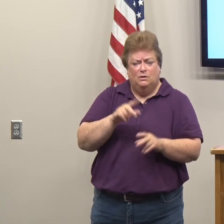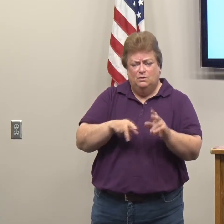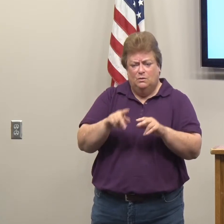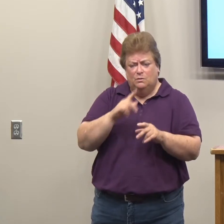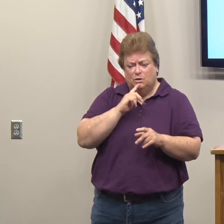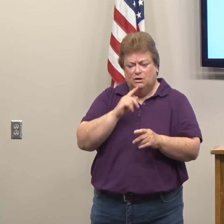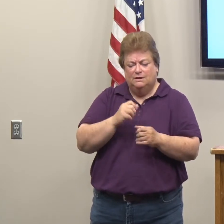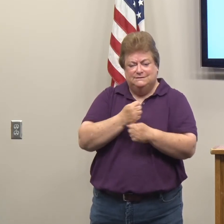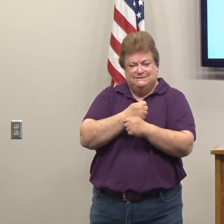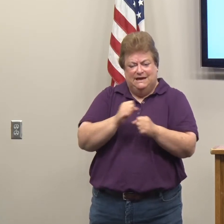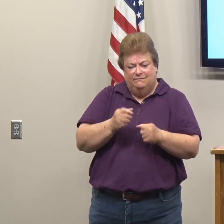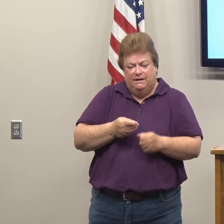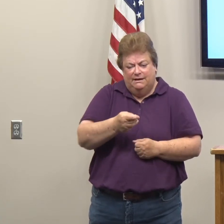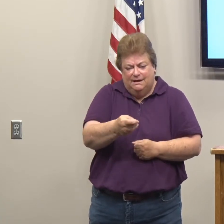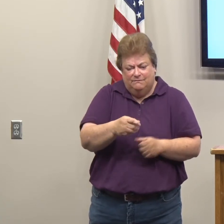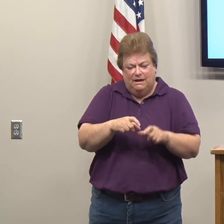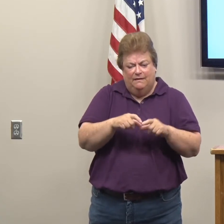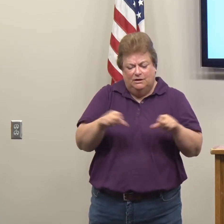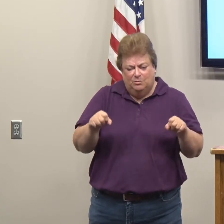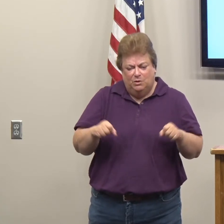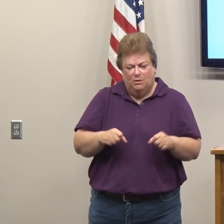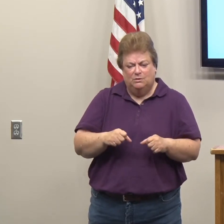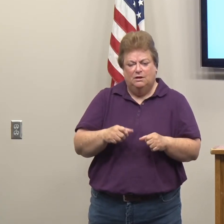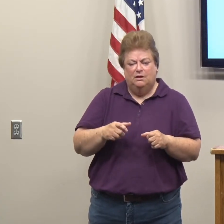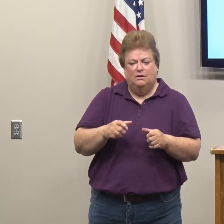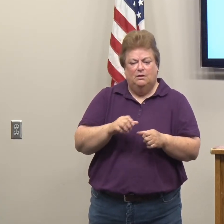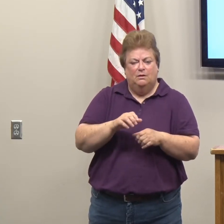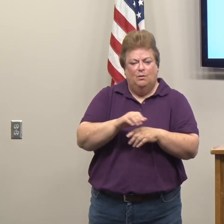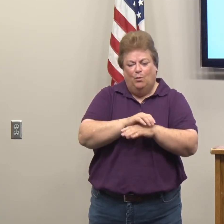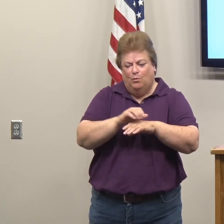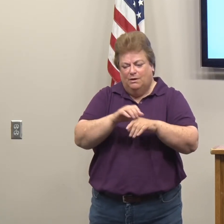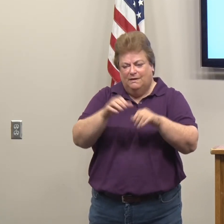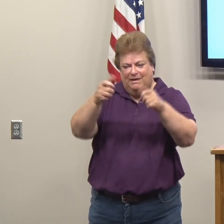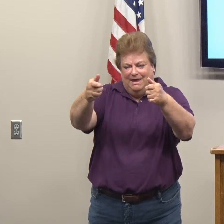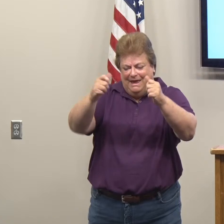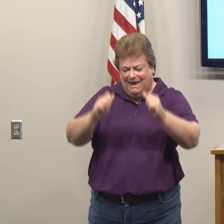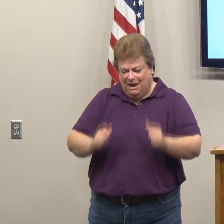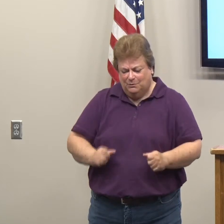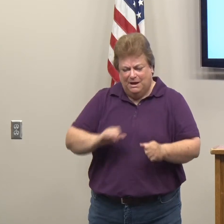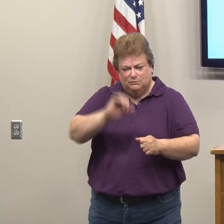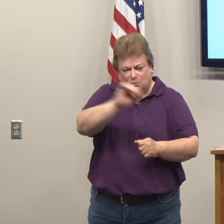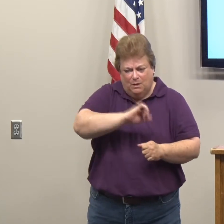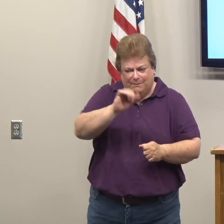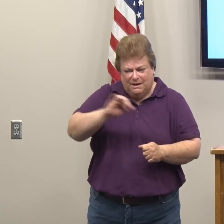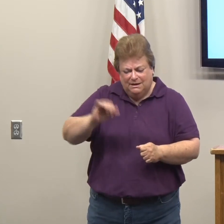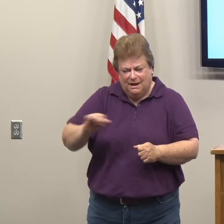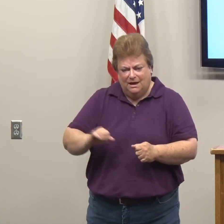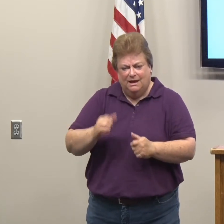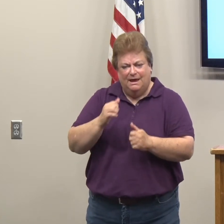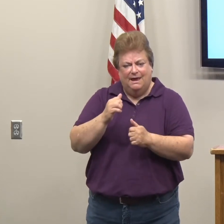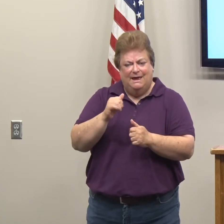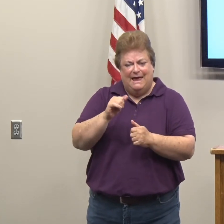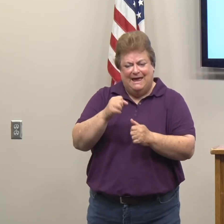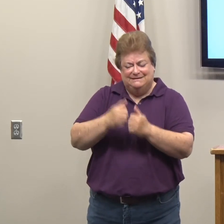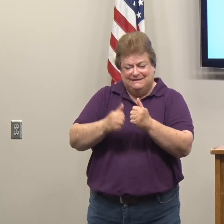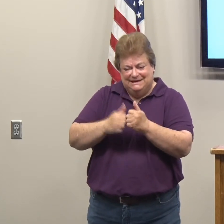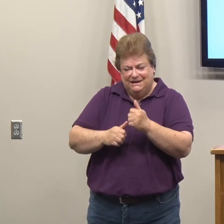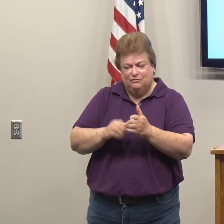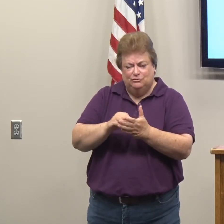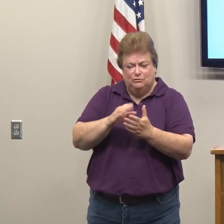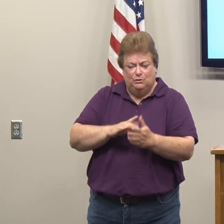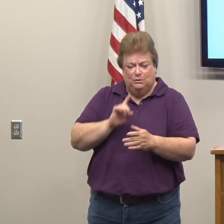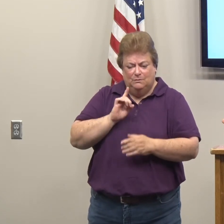handing diplomas, avoiding shaking hands, wiping down the handrails of the steps as each individual descended the